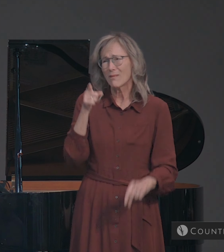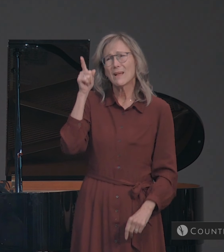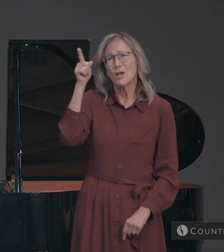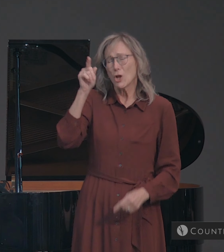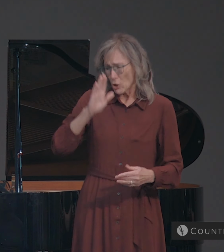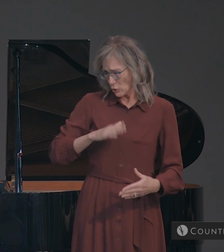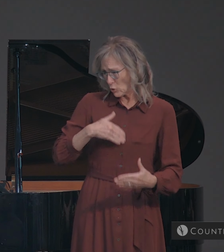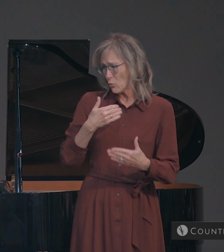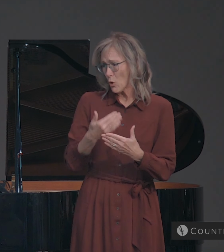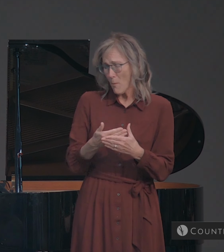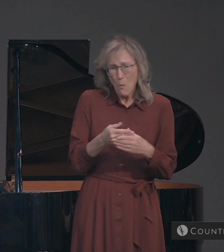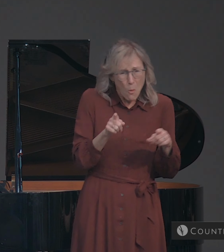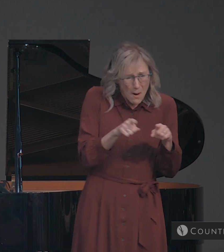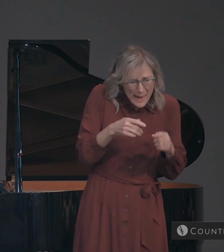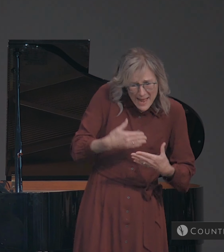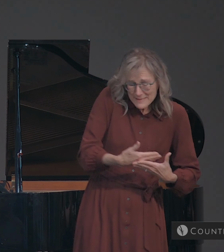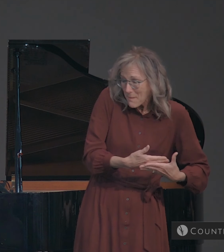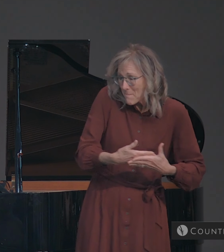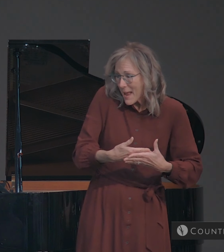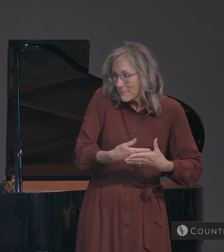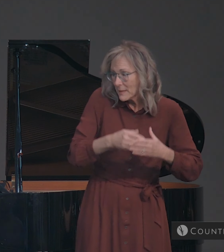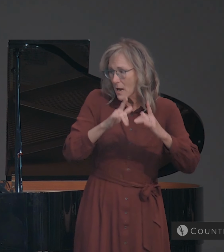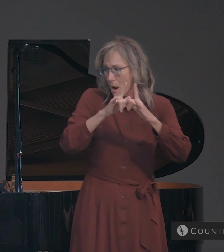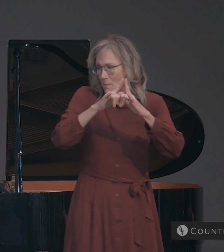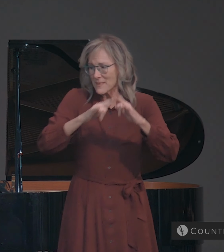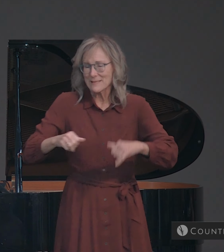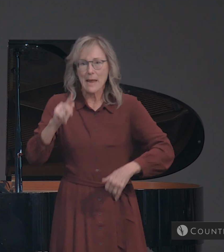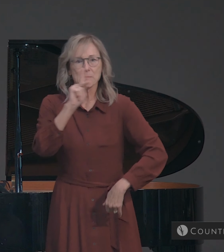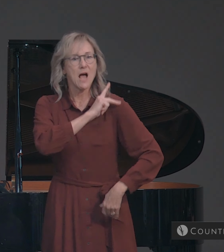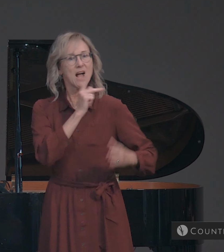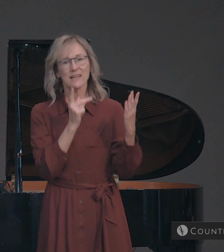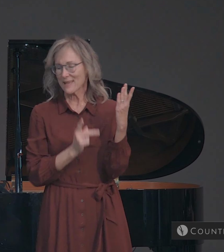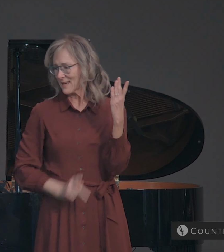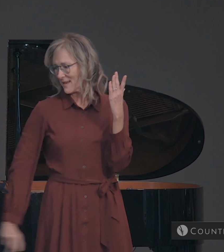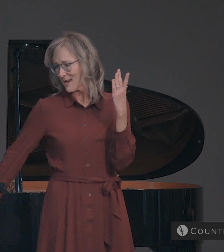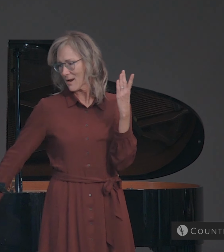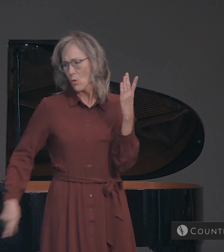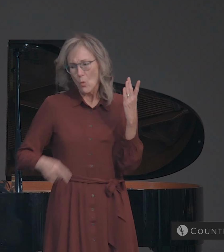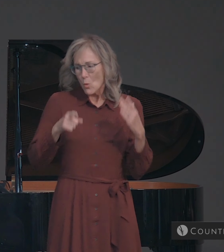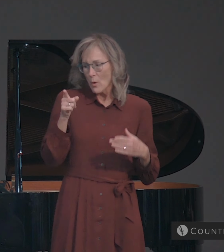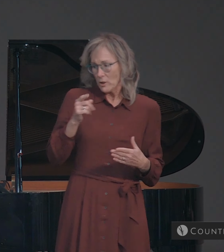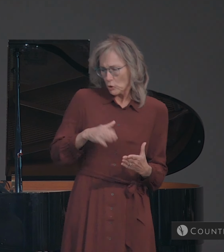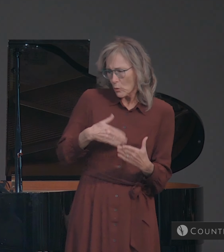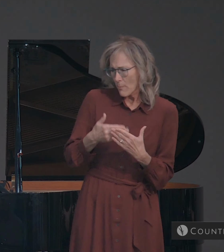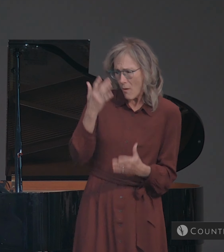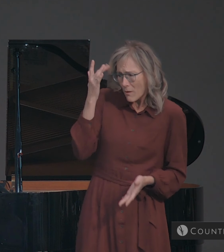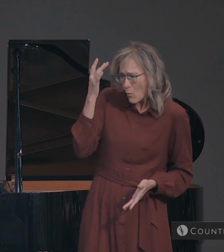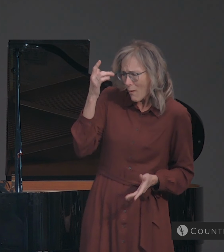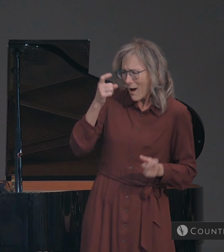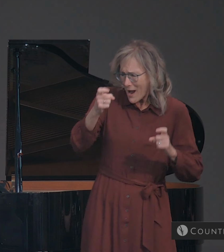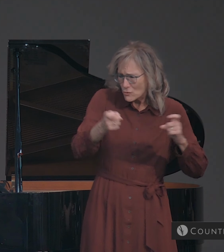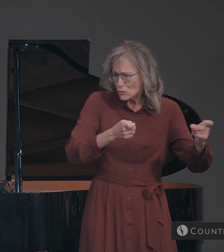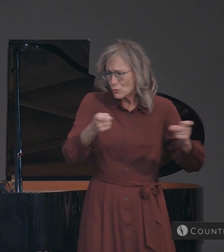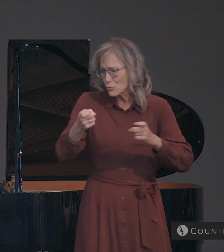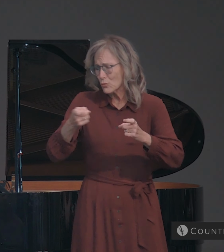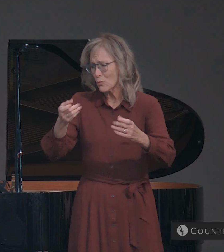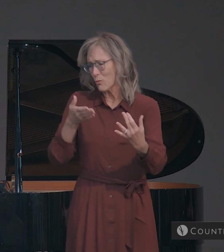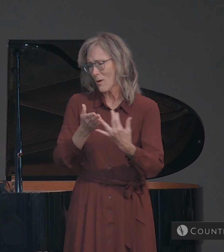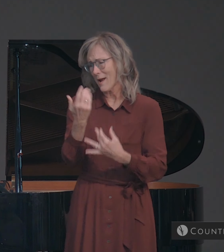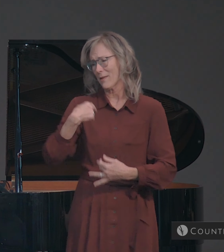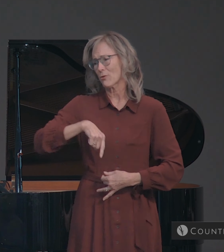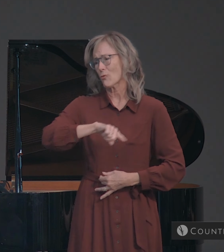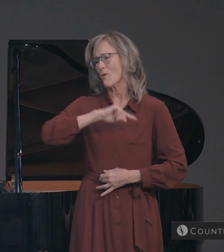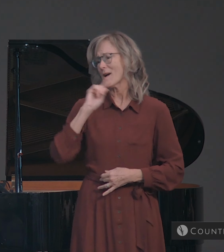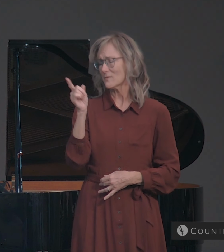deliver, born a child and yet a king, born to reign